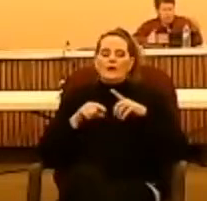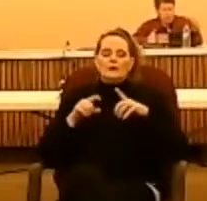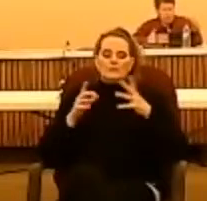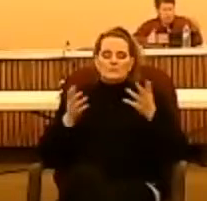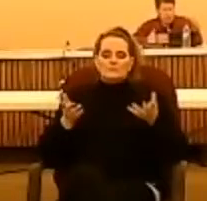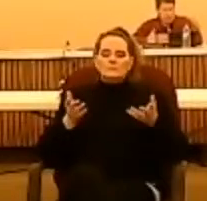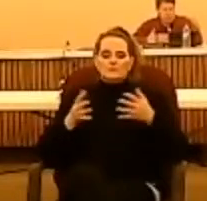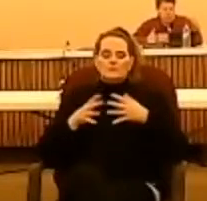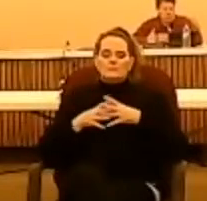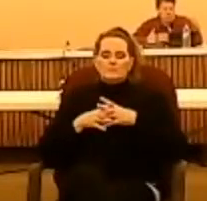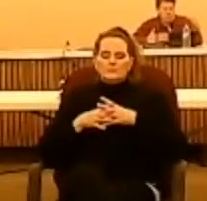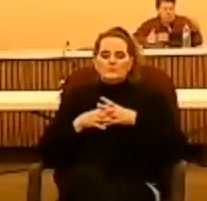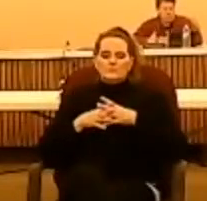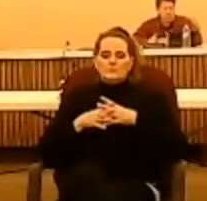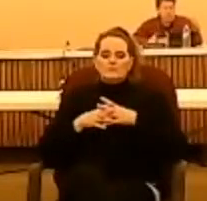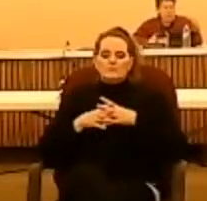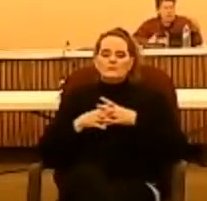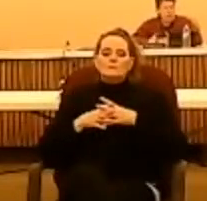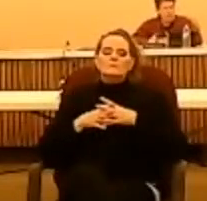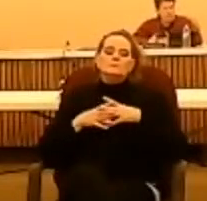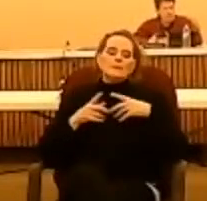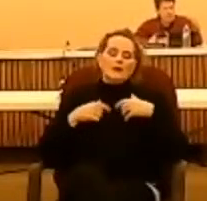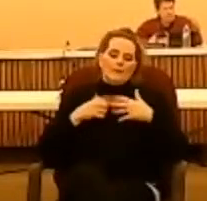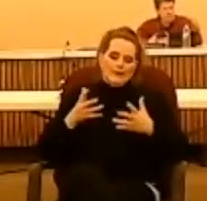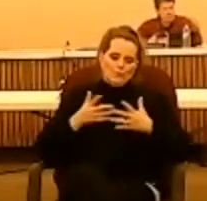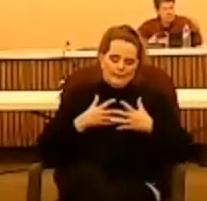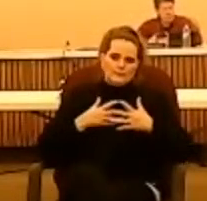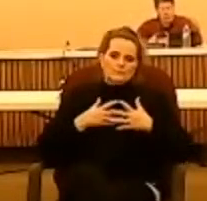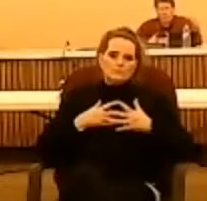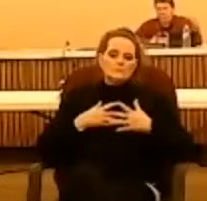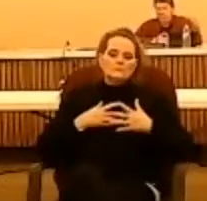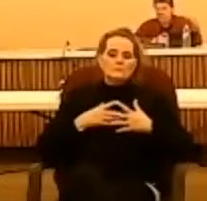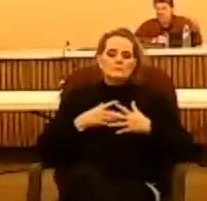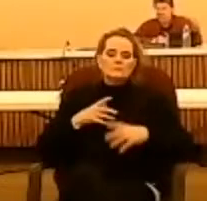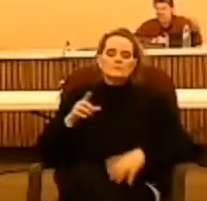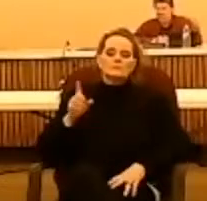to preserve some of the open space.